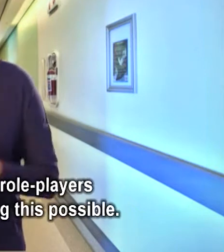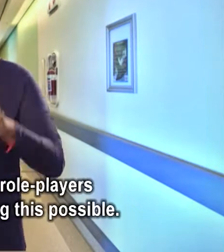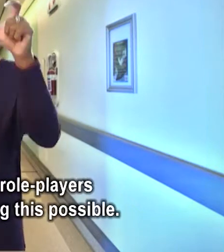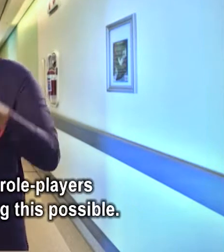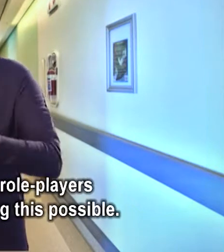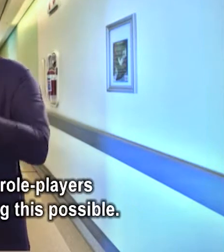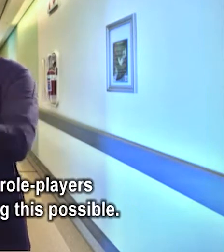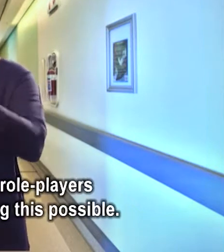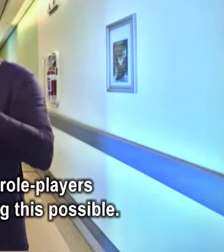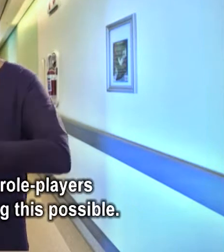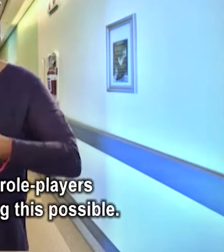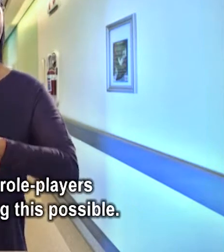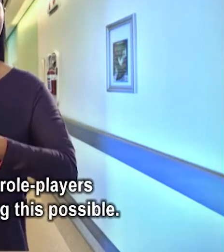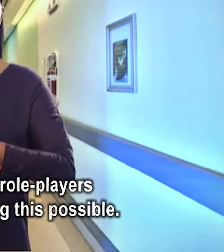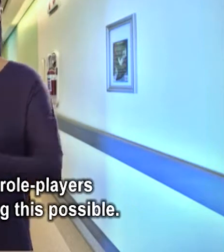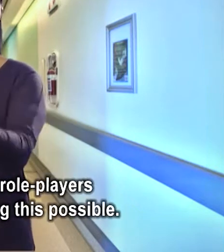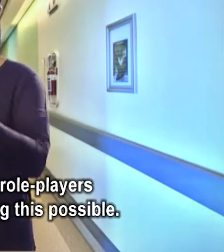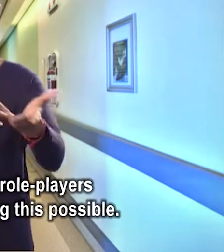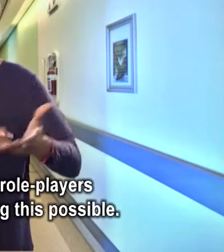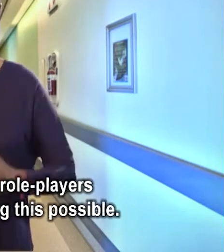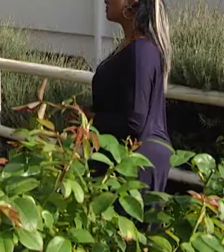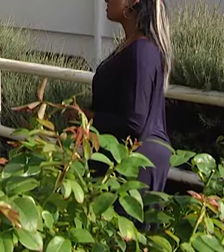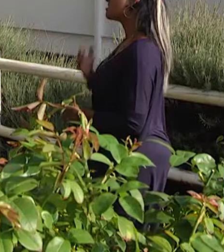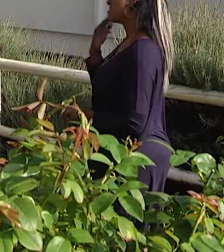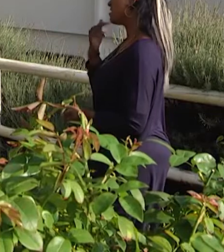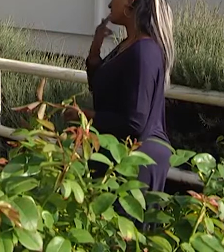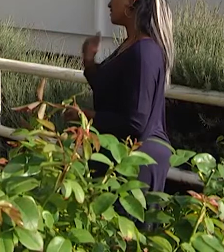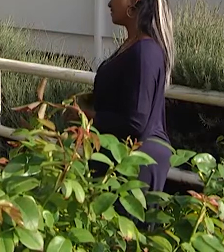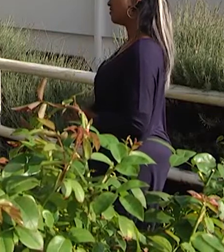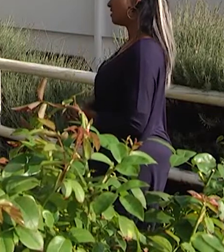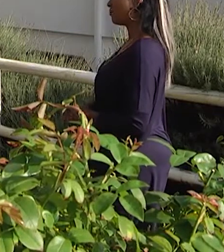We talked to the role players involved in making this possible.